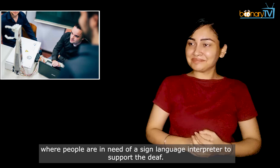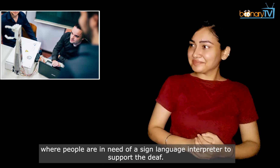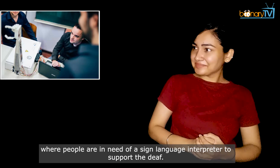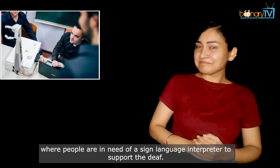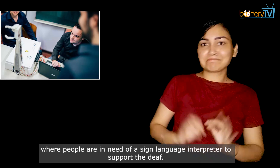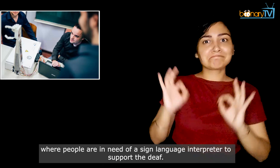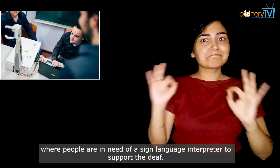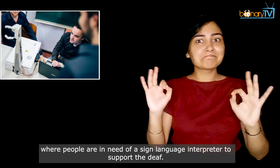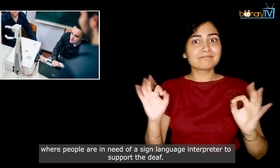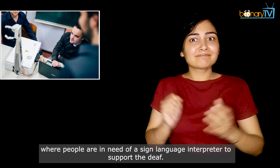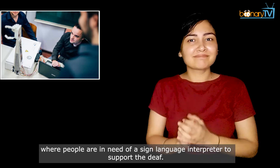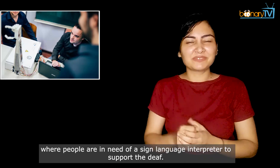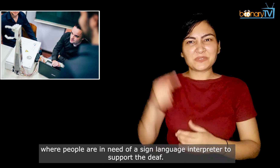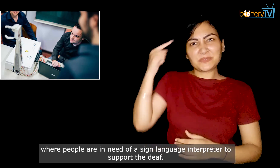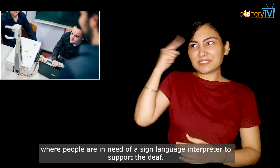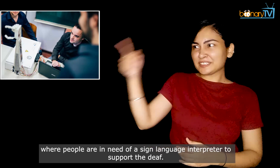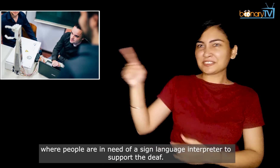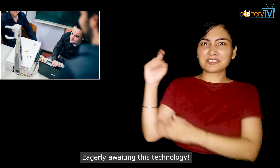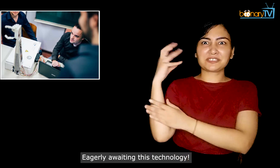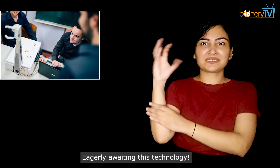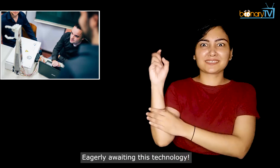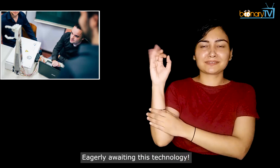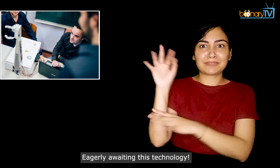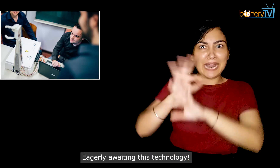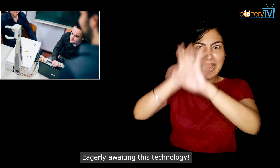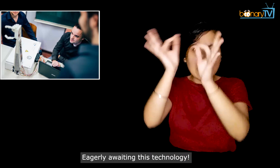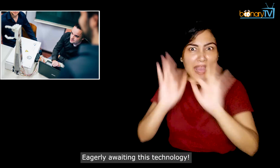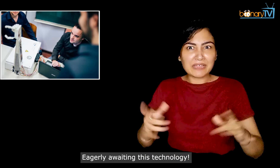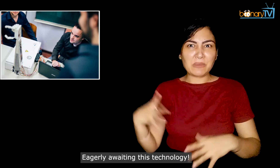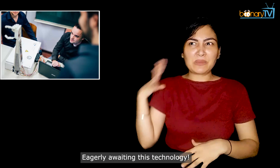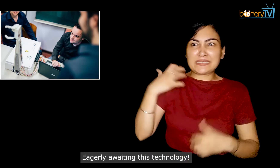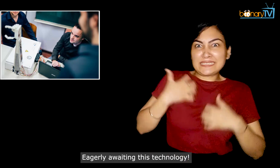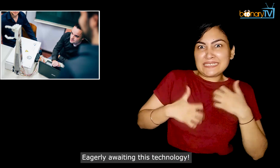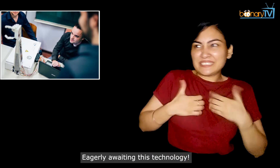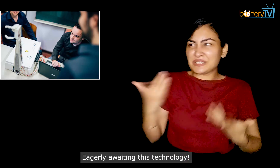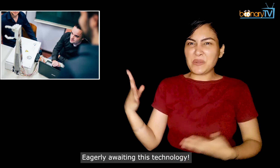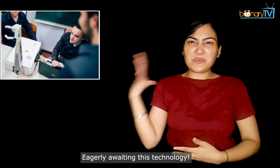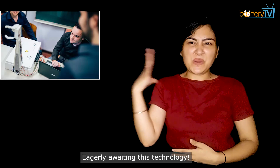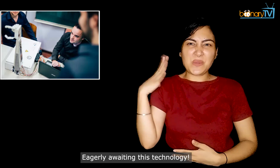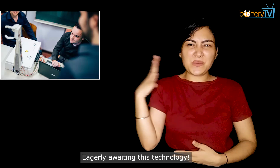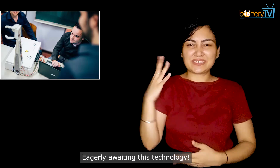Eagerly awaiting this technology.